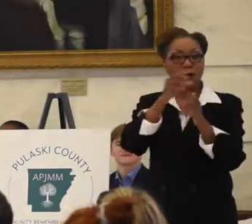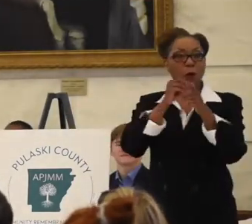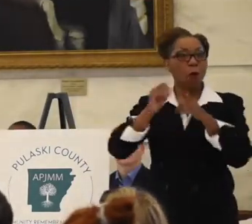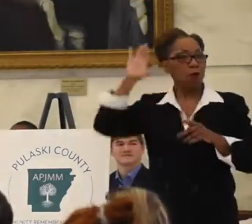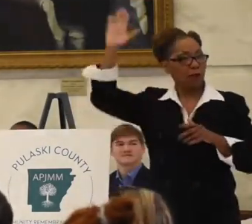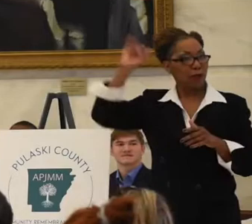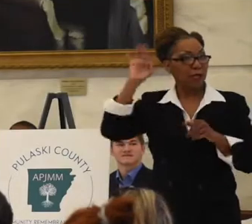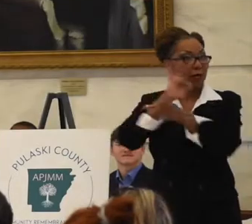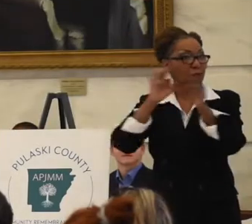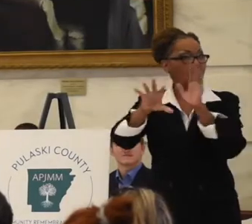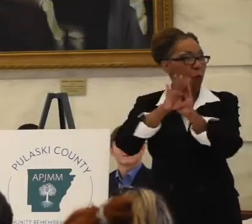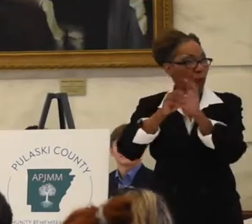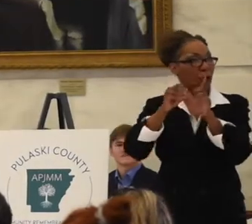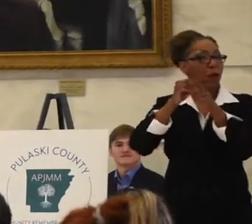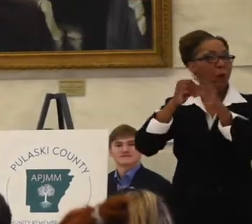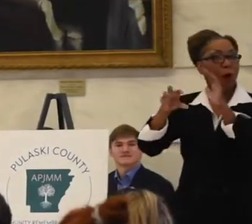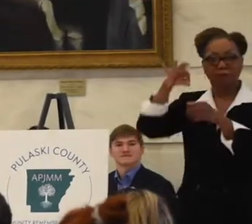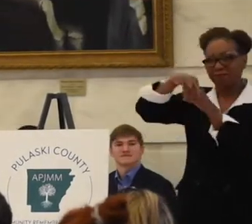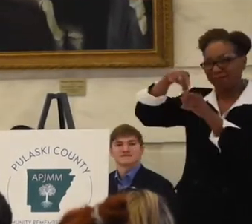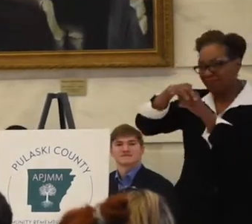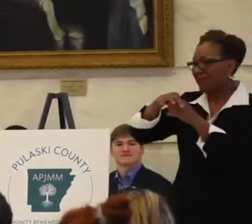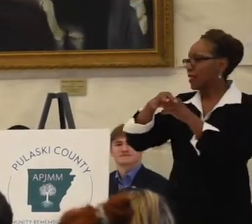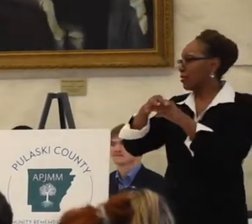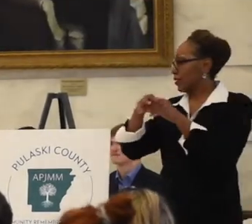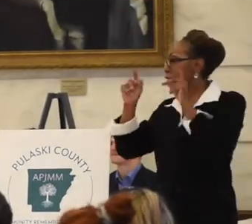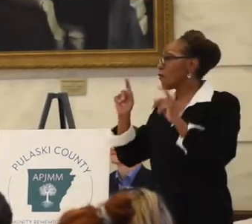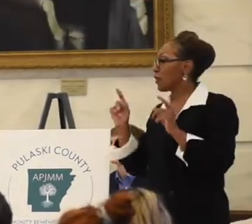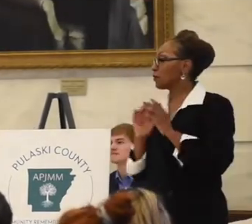hand if you're an appointed or elected official.